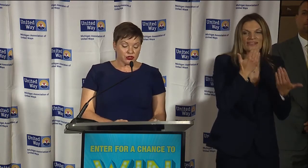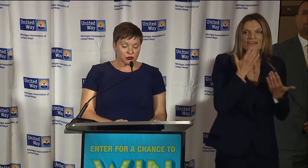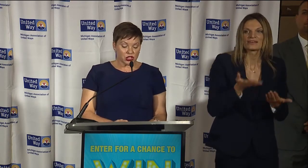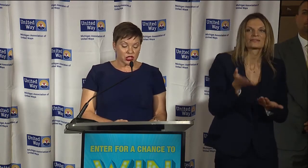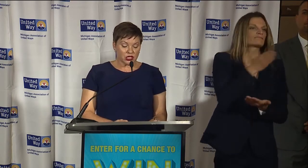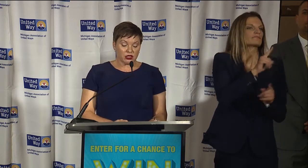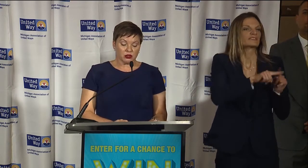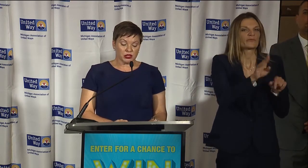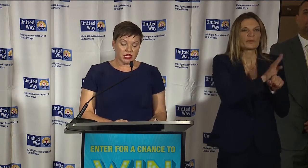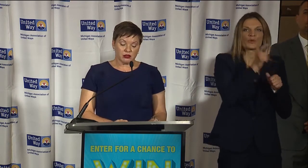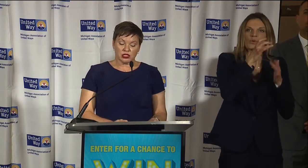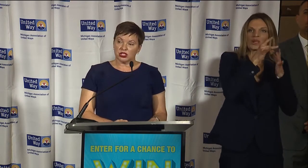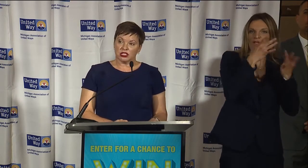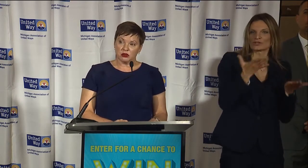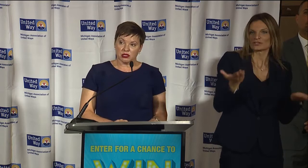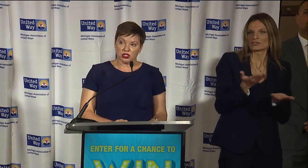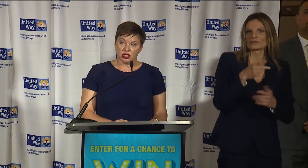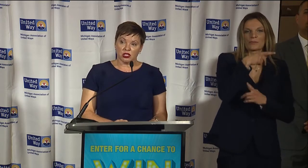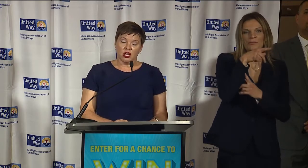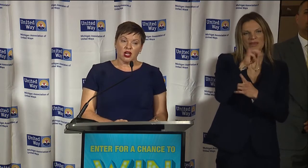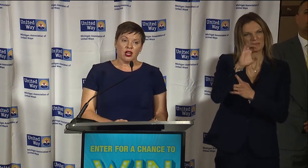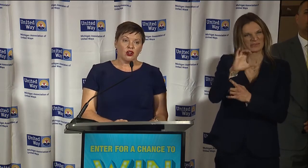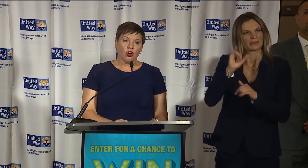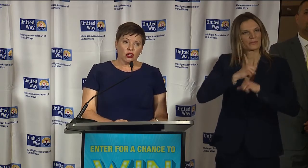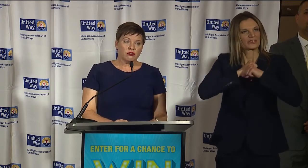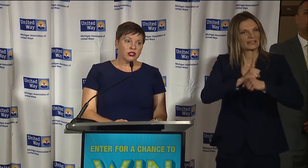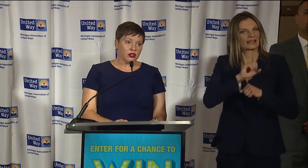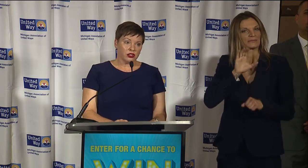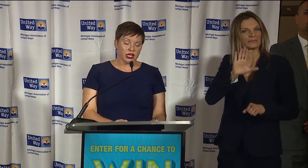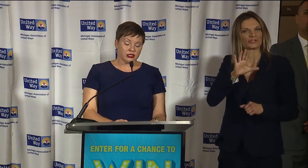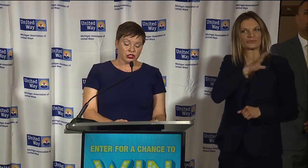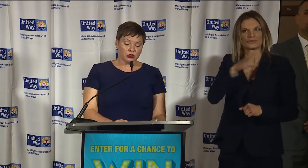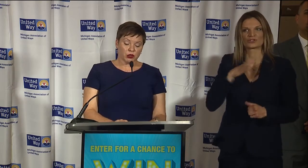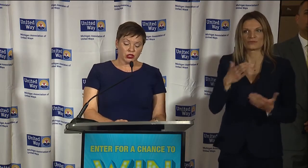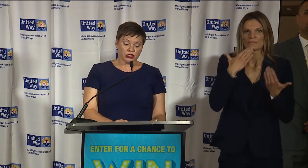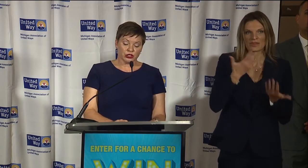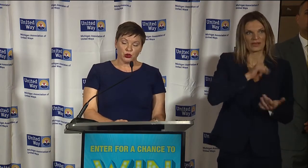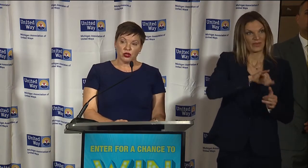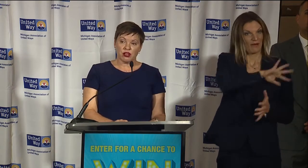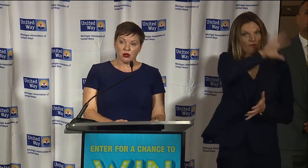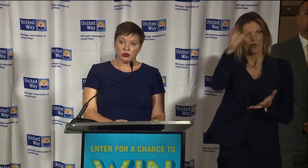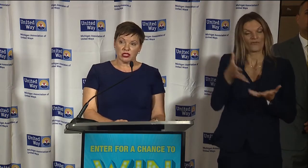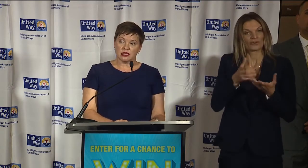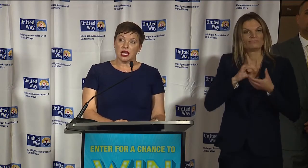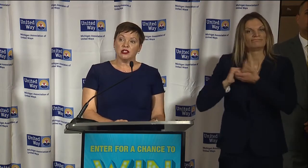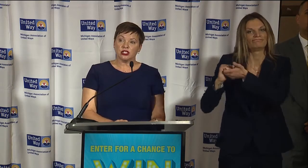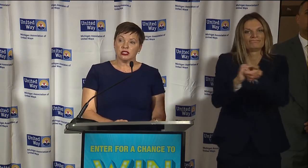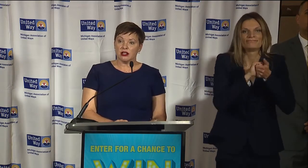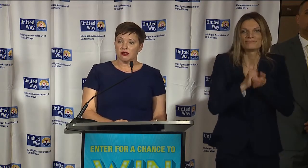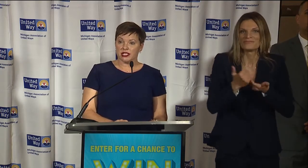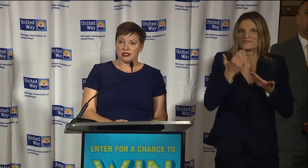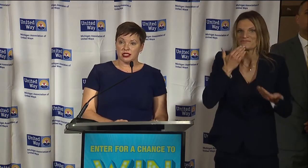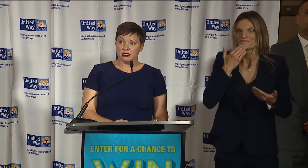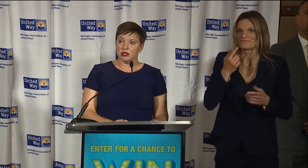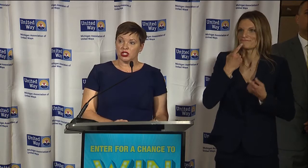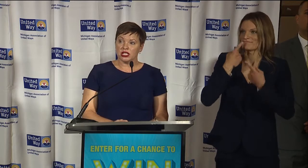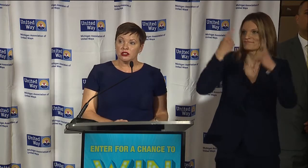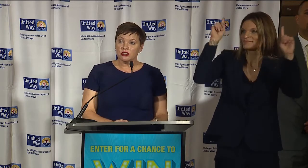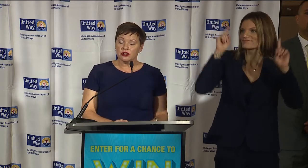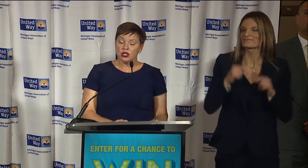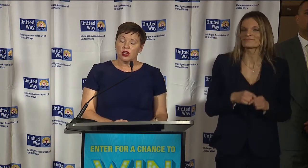Business Leaders for Michigan, the Protect Michigan Commission, and all of our other external partners who have helped us not just on